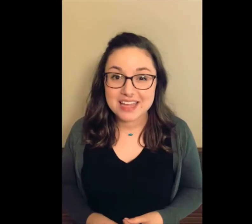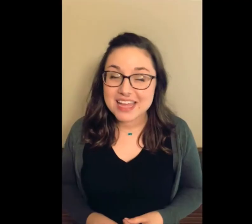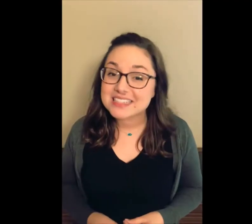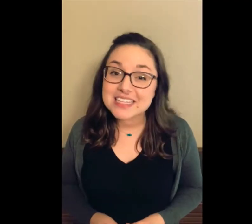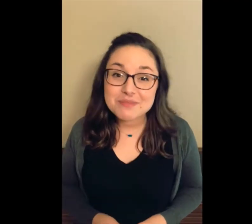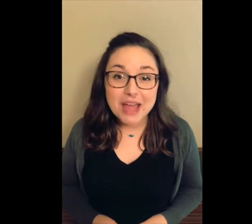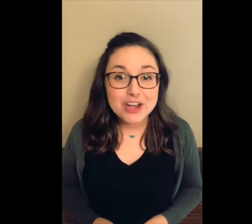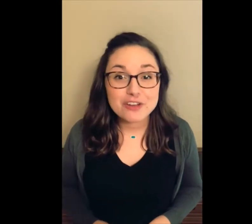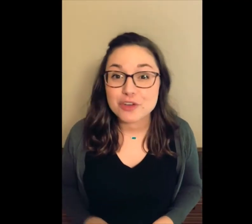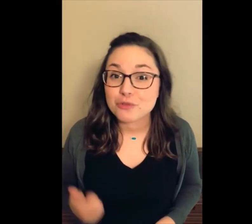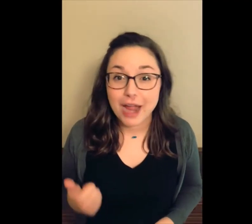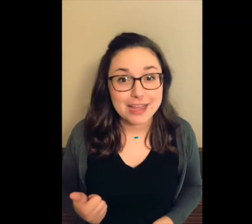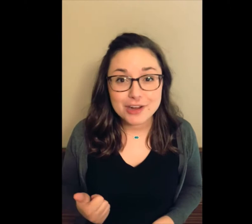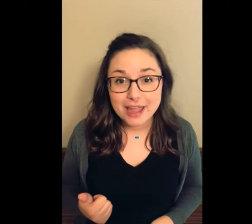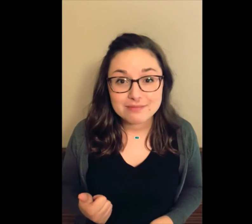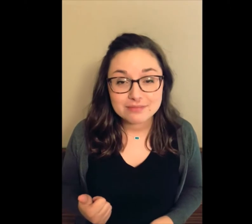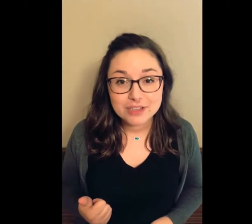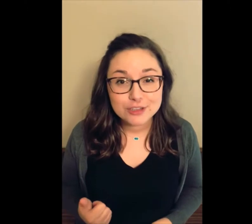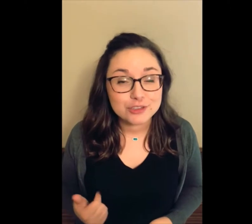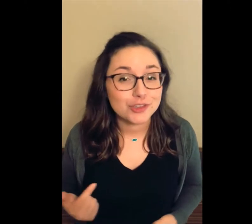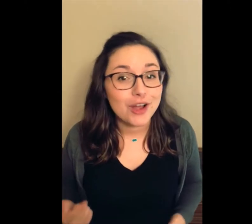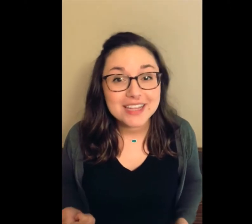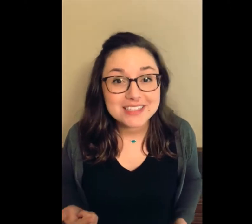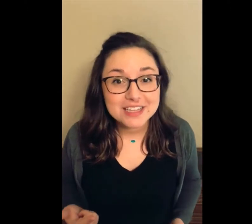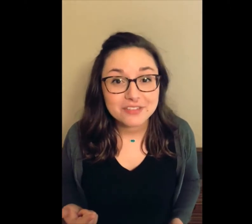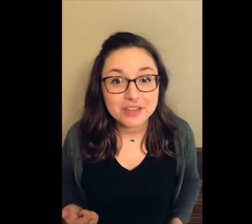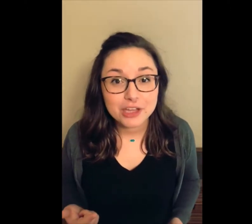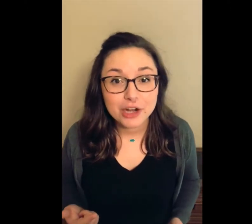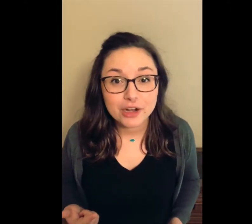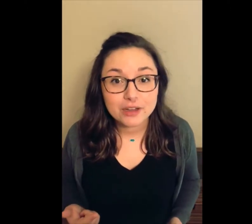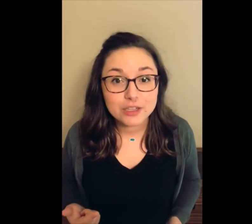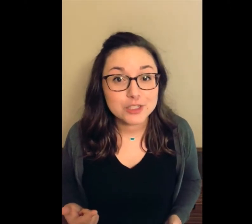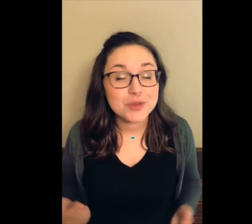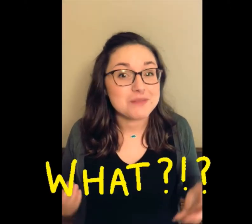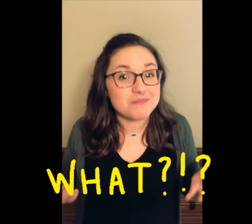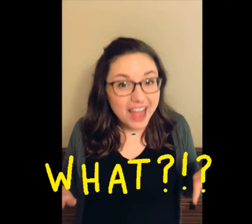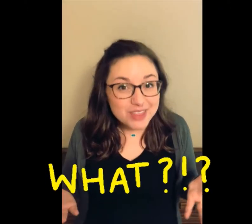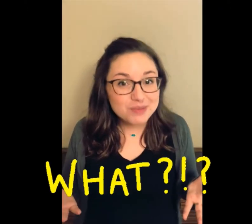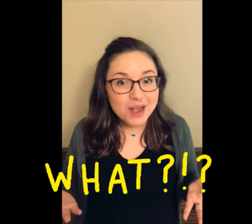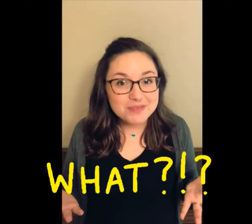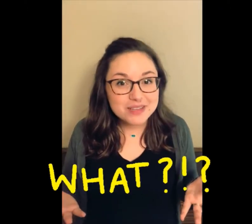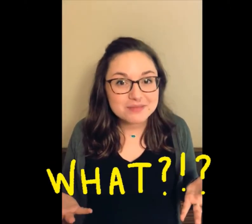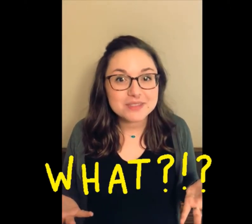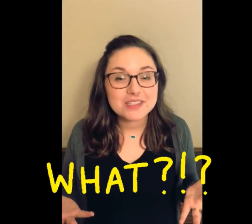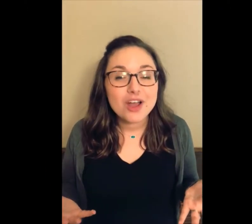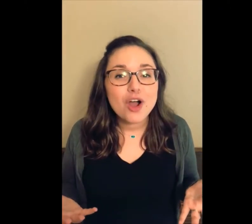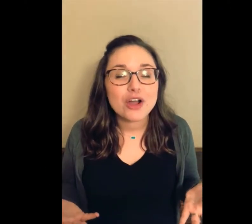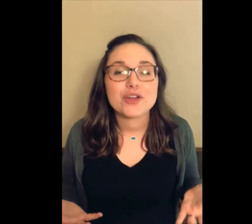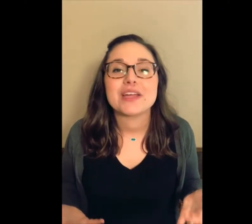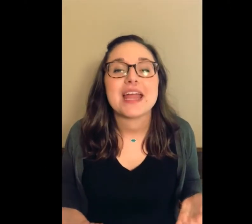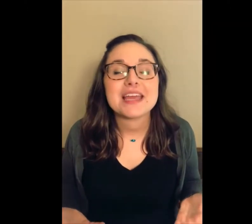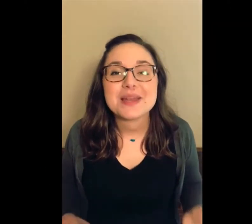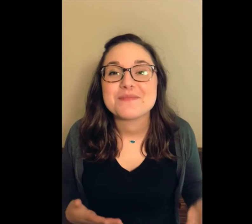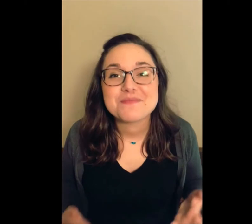It doesn't matter if you're writing your name, drawing a stick figure, doing math problems, or creating an